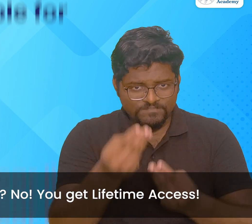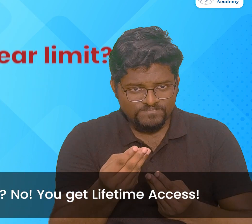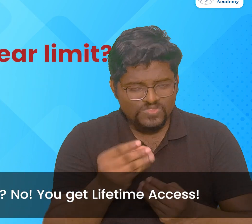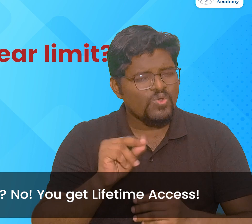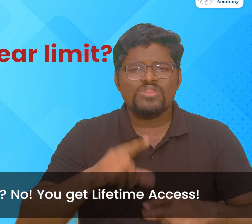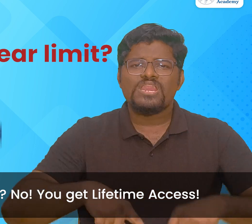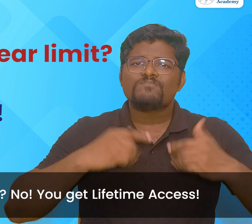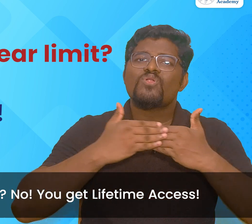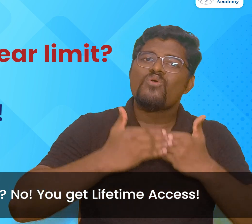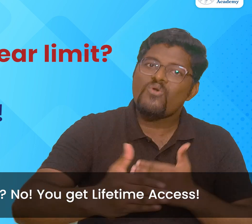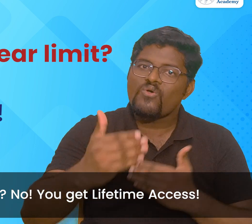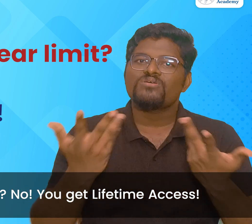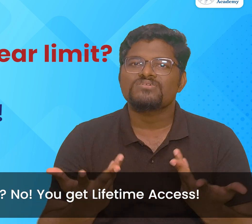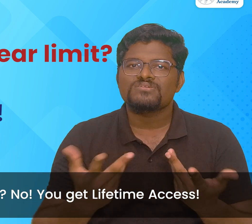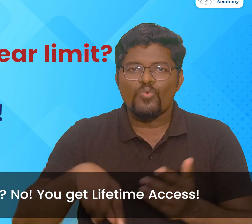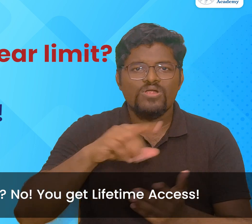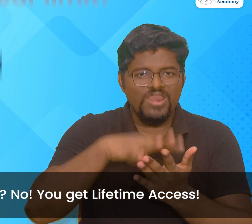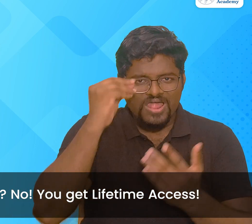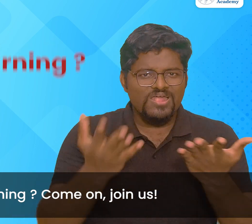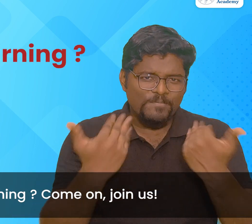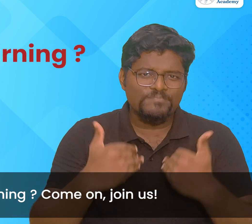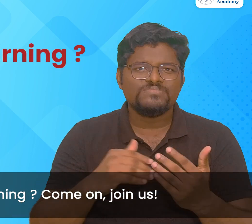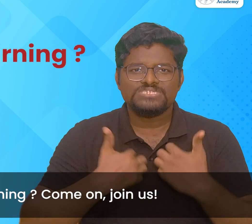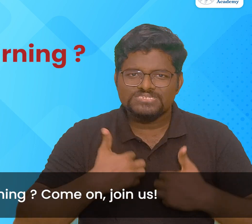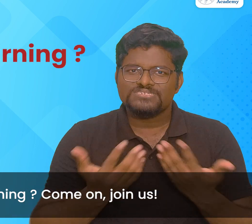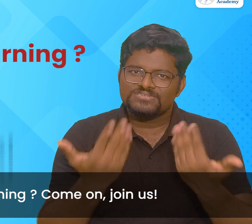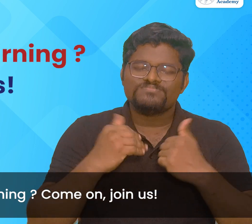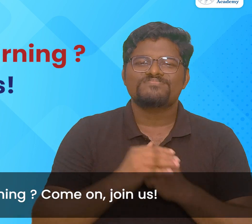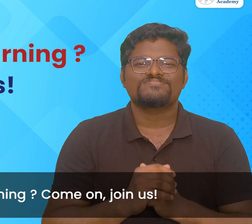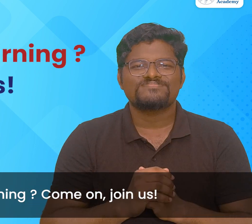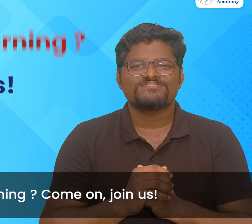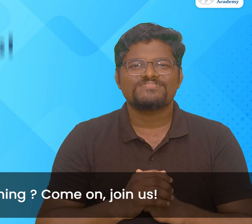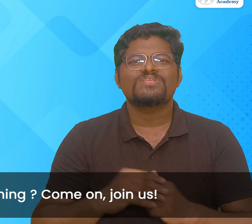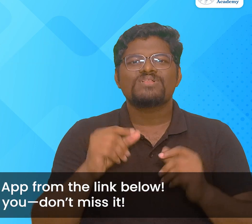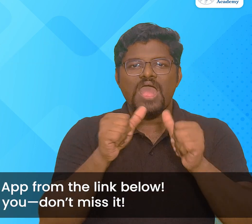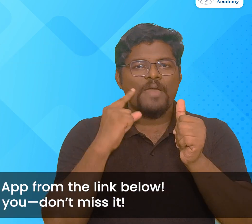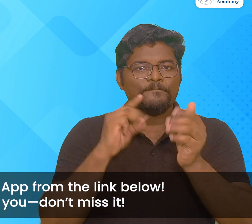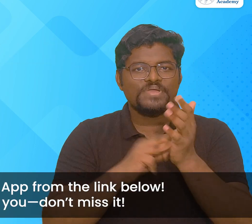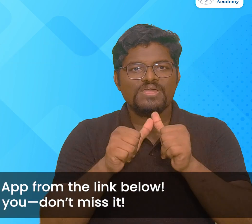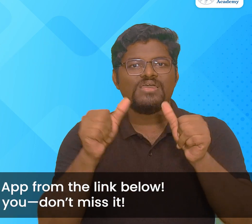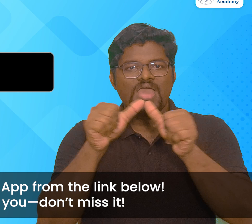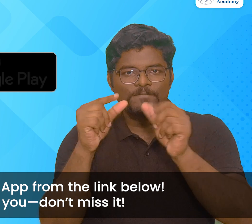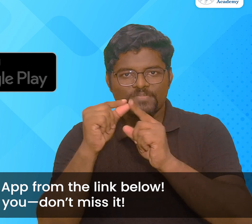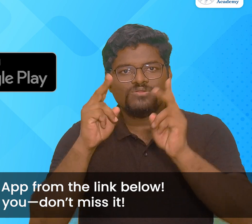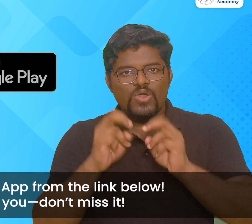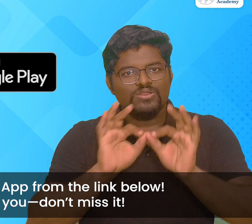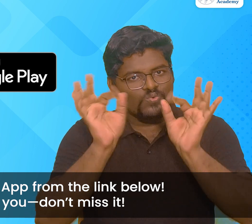there a 1-year limit? No, you get lifetime access. Interested in learning? Come on, join us. Download the IMA app from the link below.